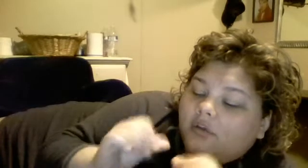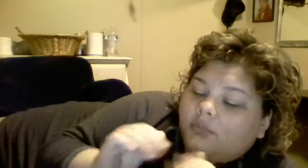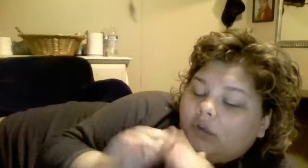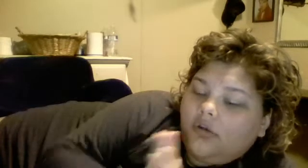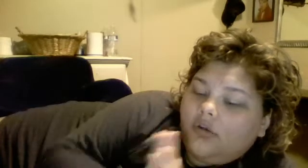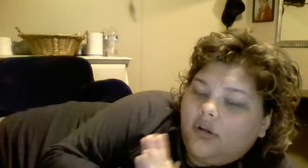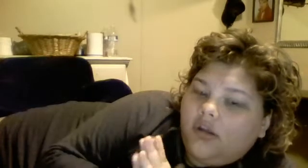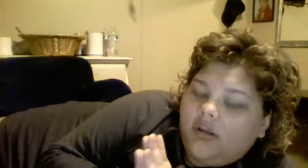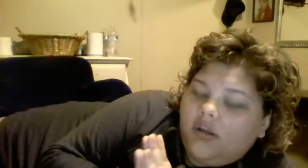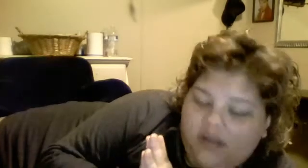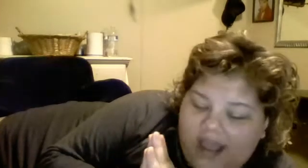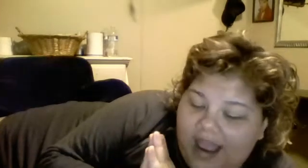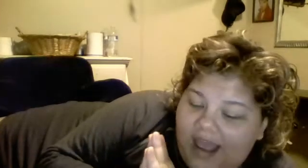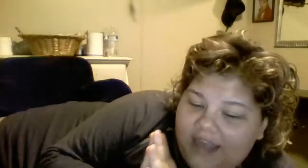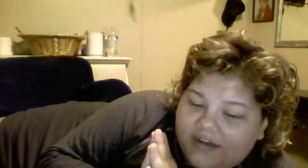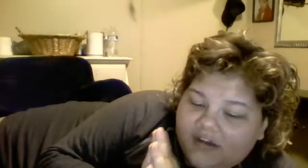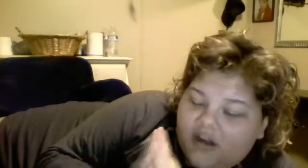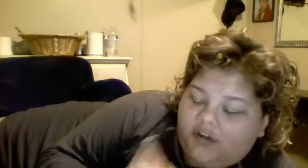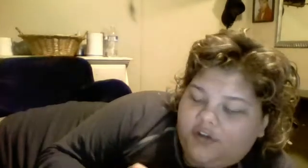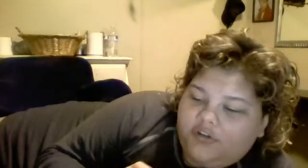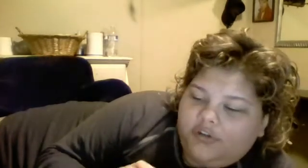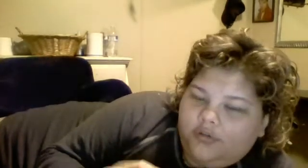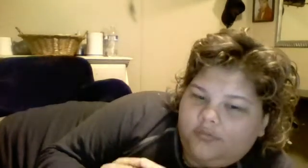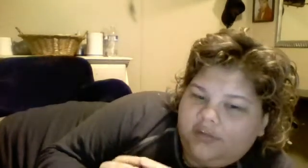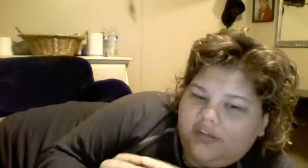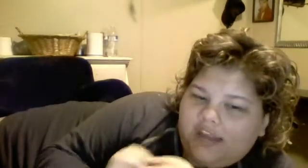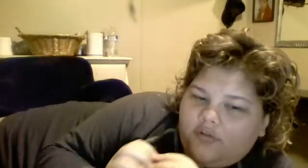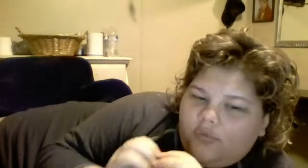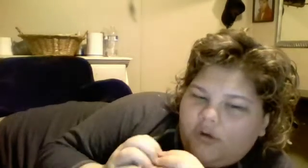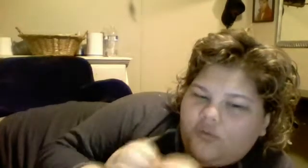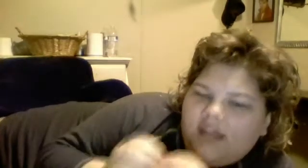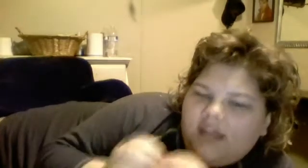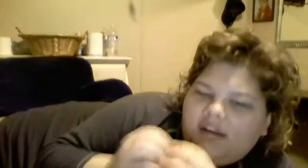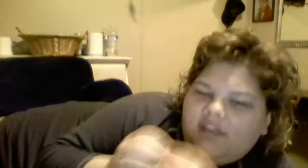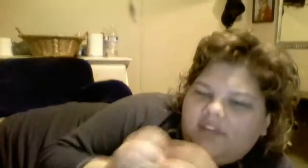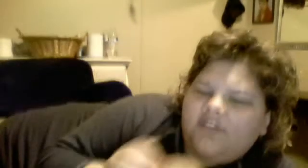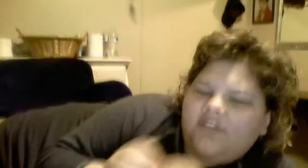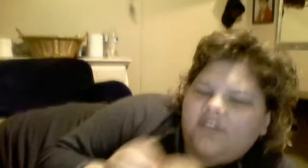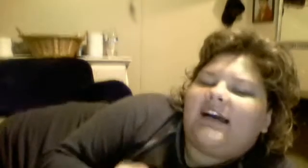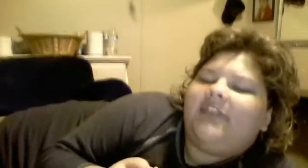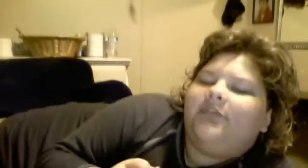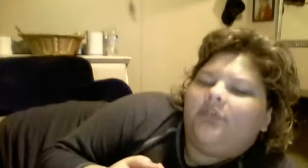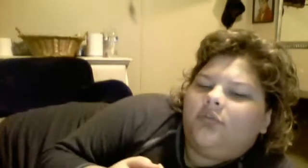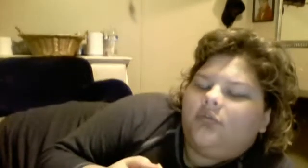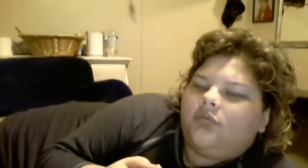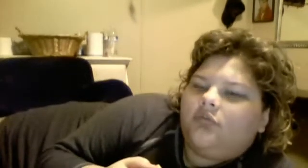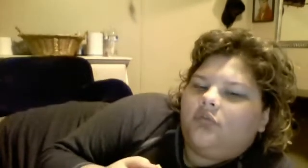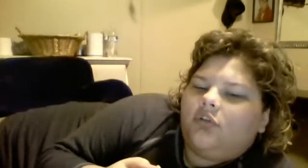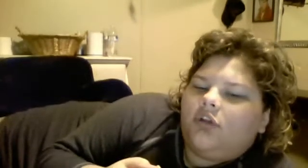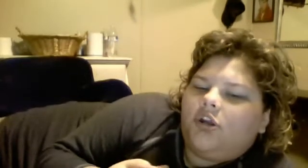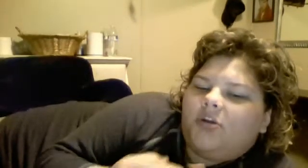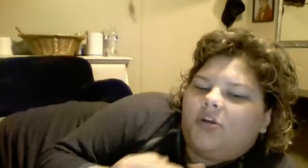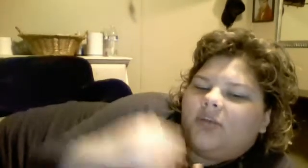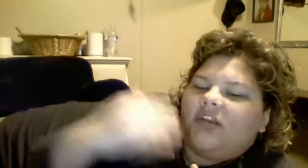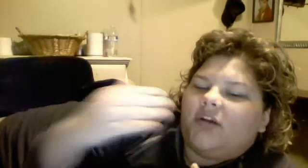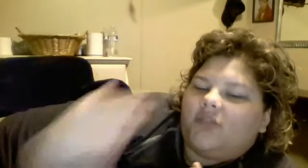but I acknowledge that what Twilight is isn't life, because we